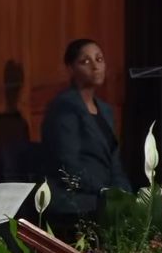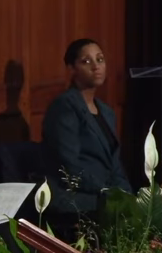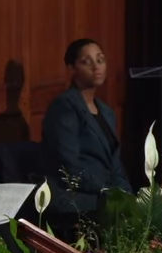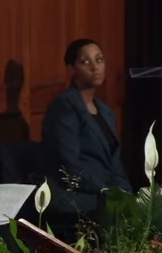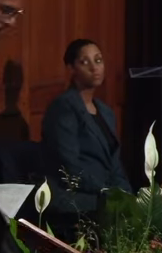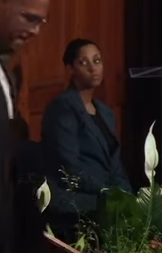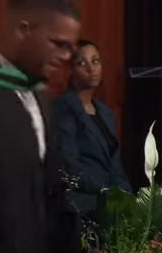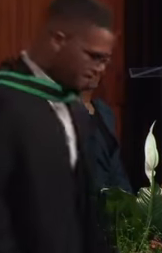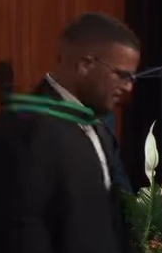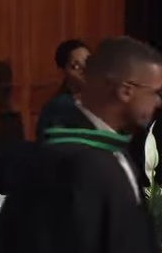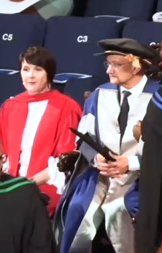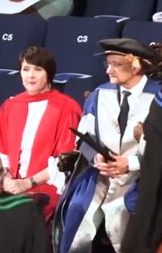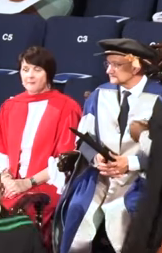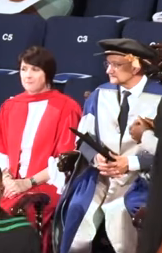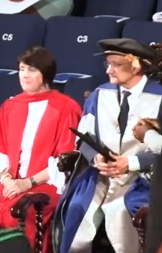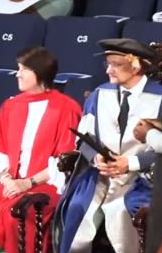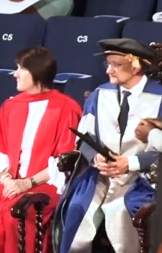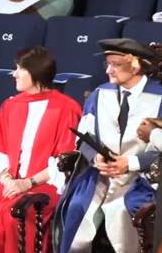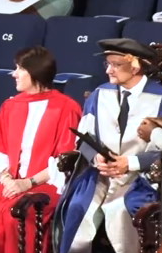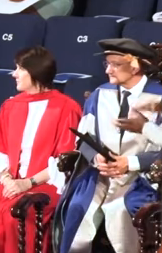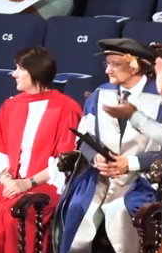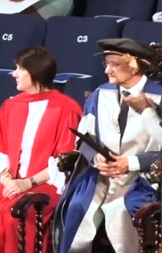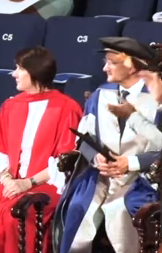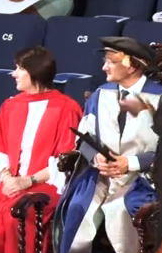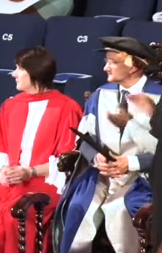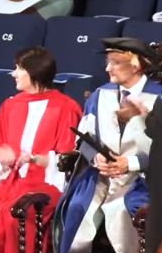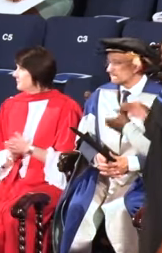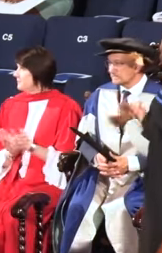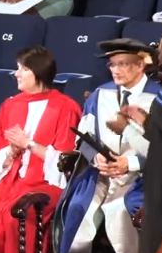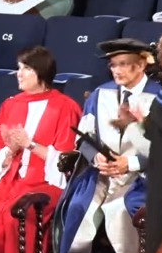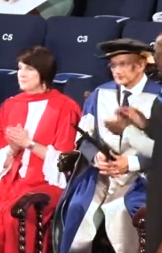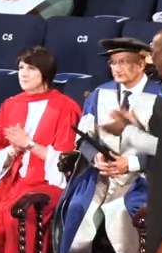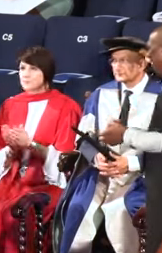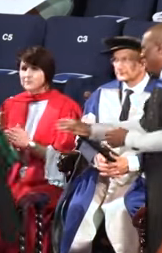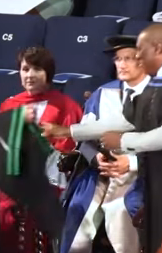For a Bachelor of City Planning Honours, Lee Filar.